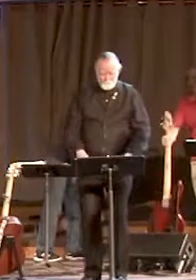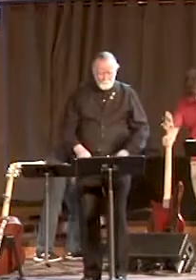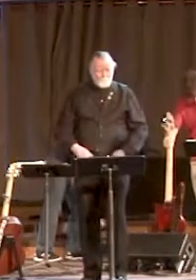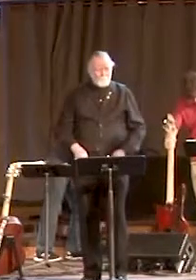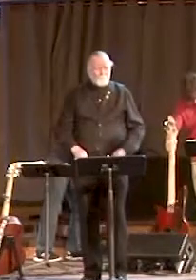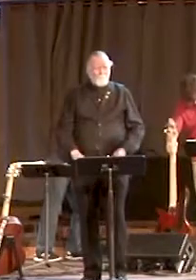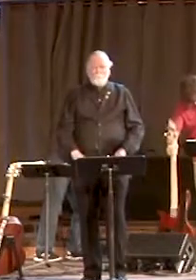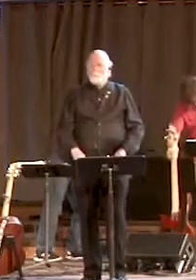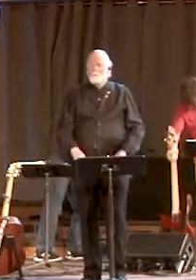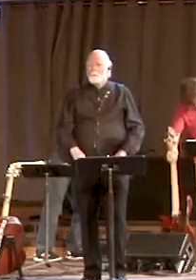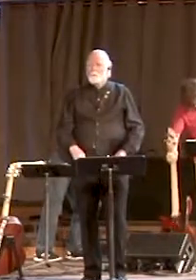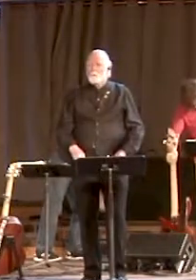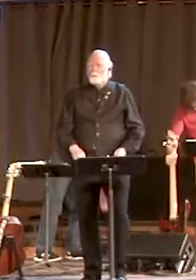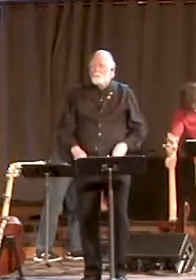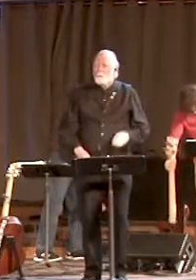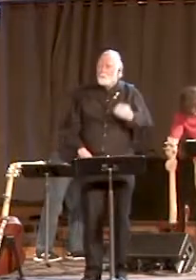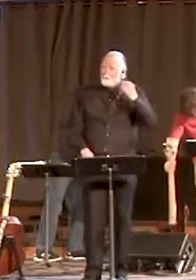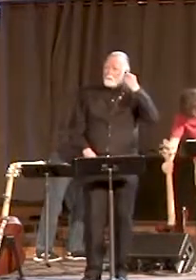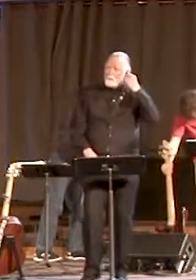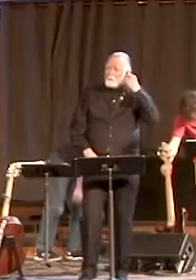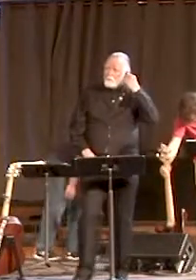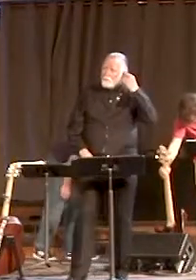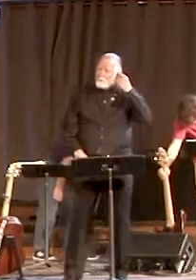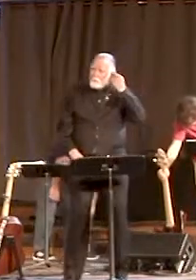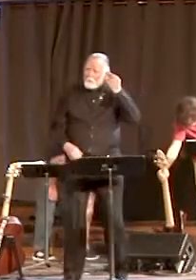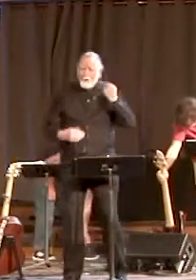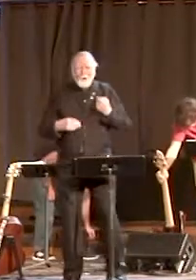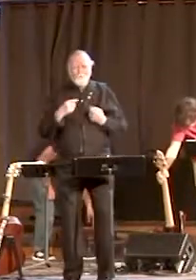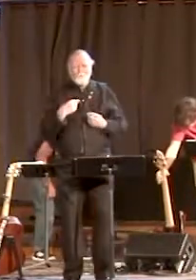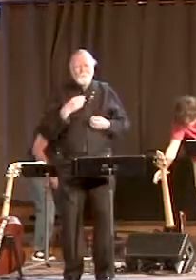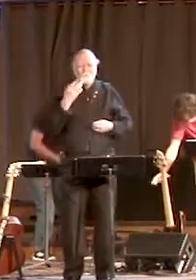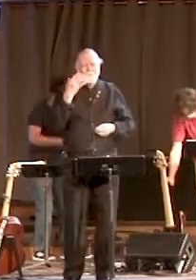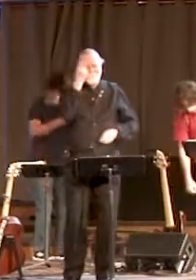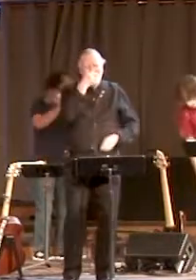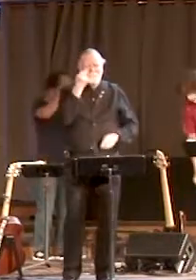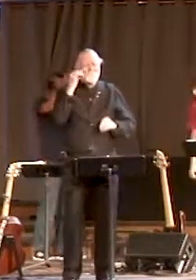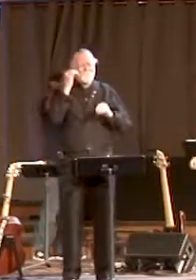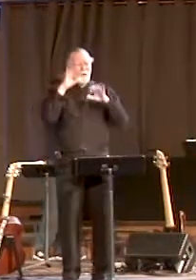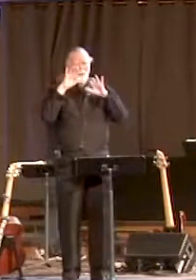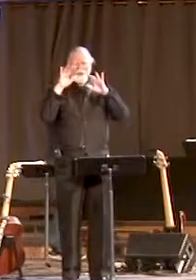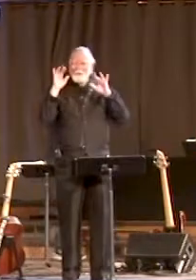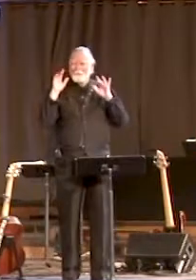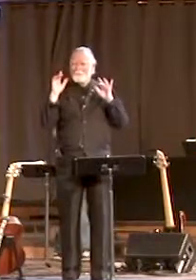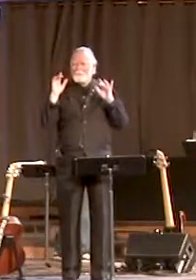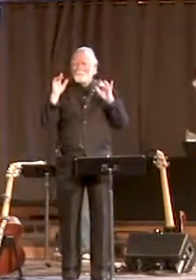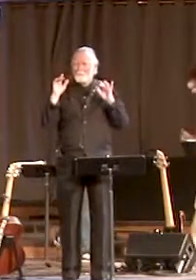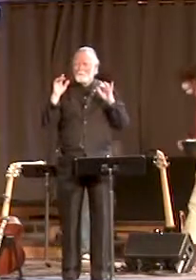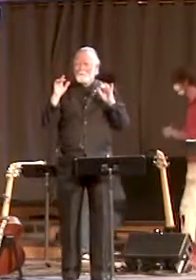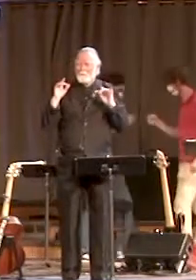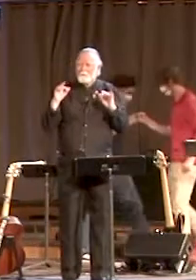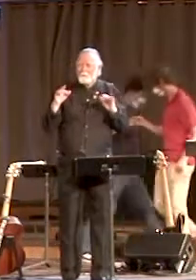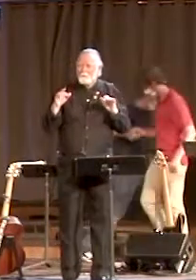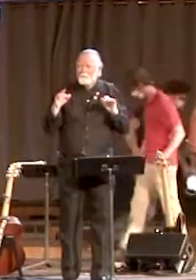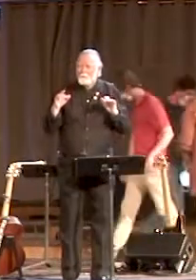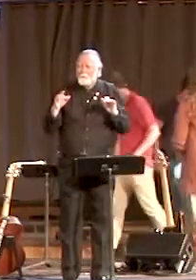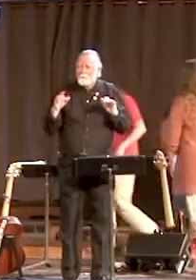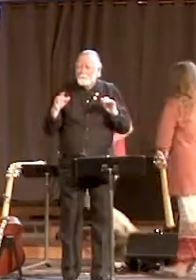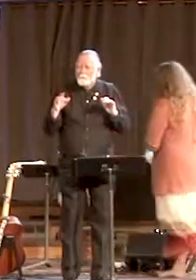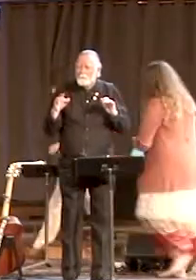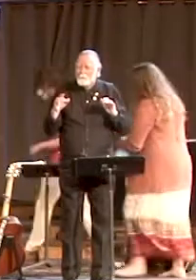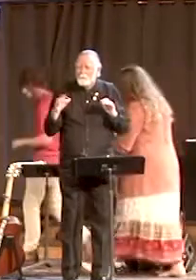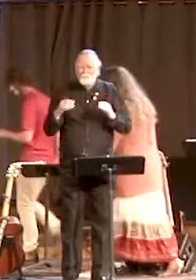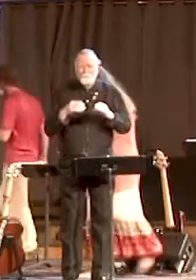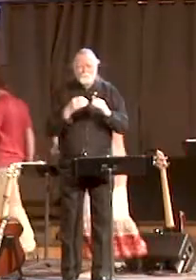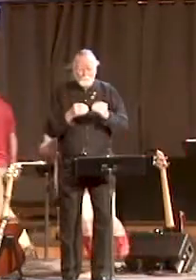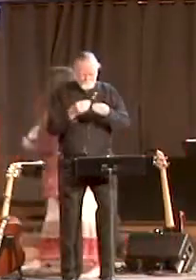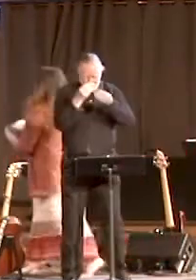Good morning and welcome. It's good to see all your shining faces here today. Let me take a moment here and just share